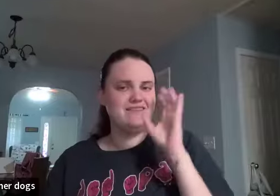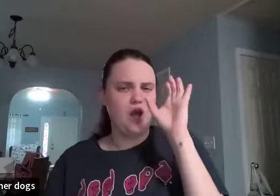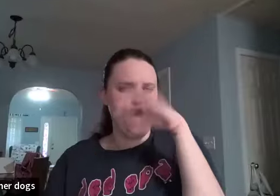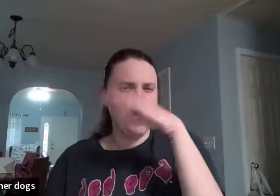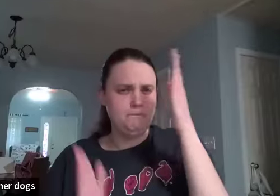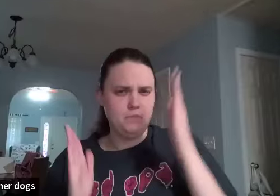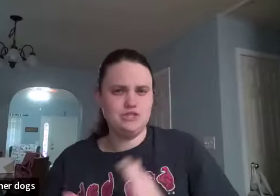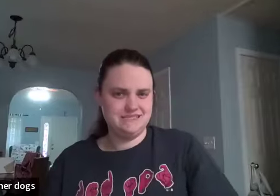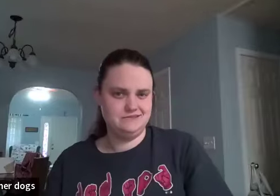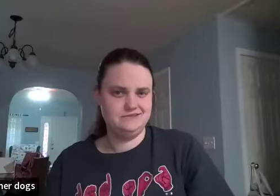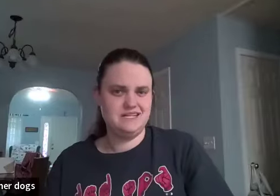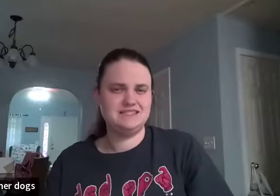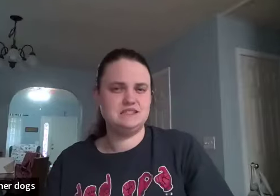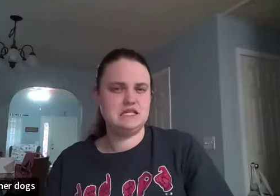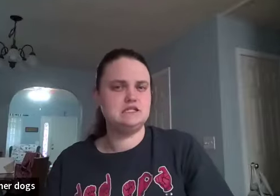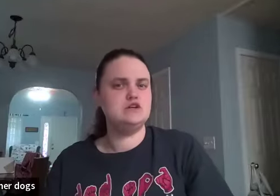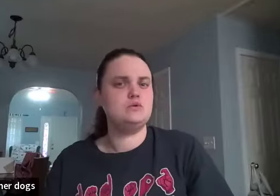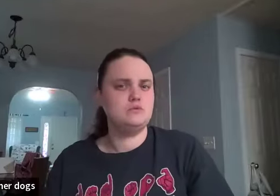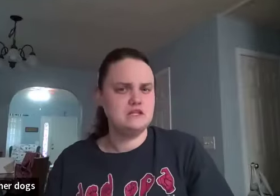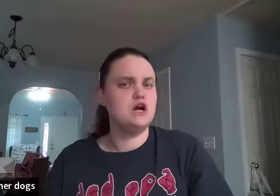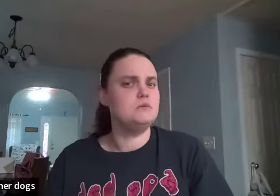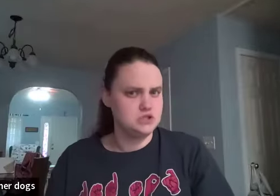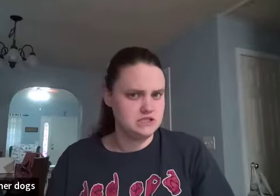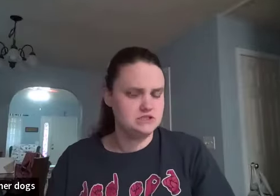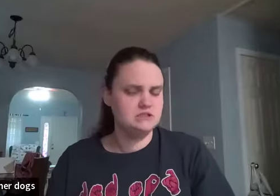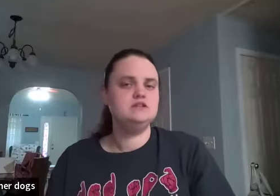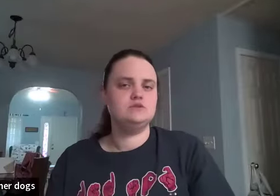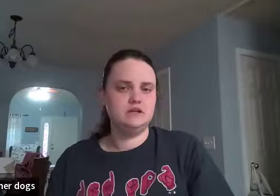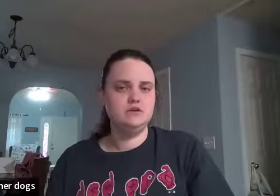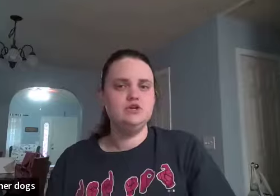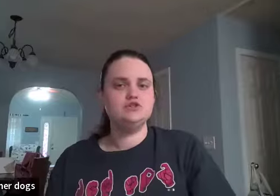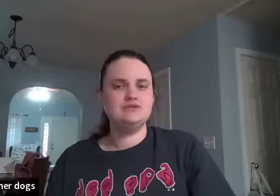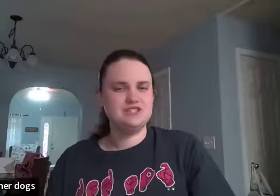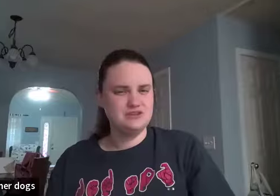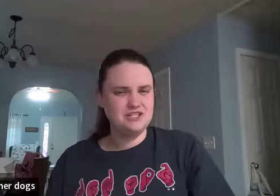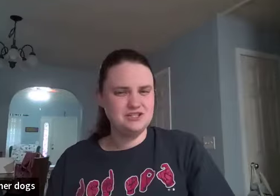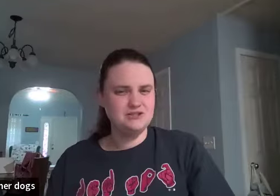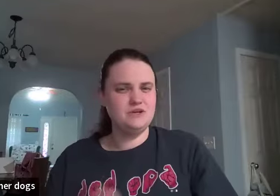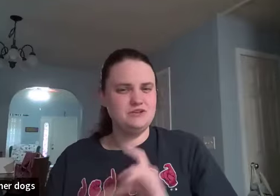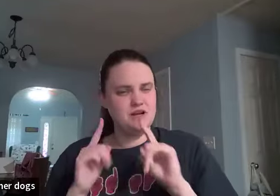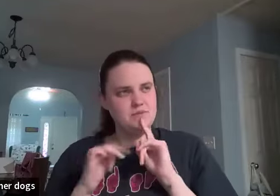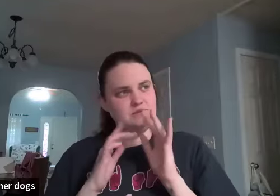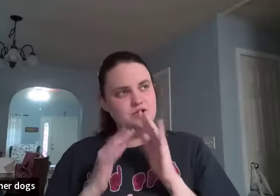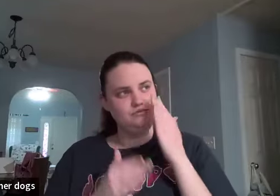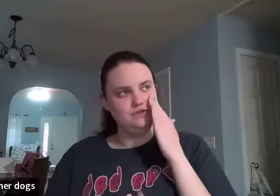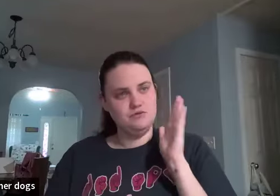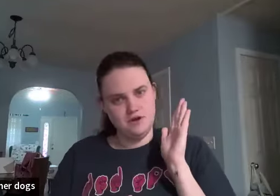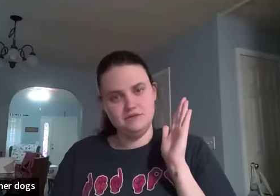like odd person. That's an odd person sort of deal. So a stranger, when you're talking about someone you don't know,